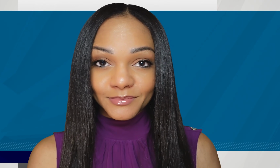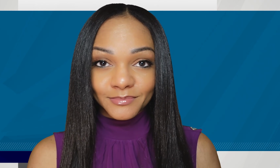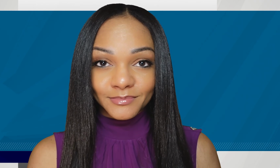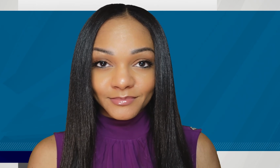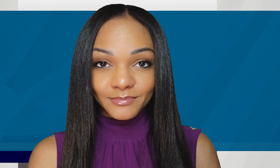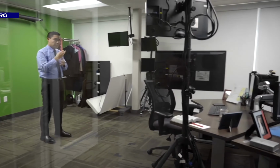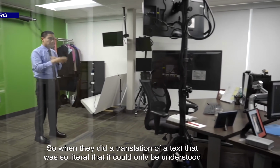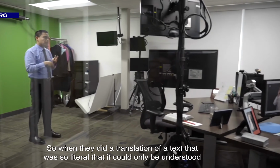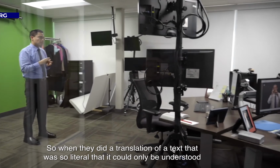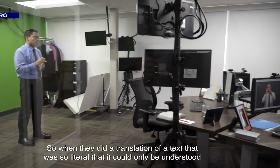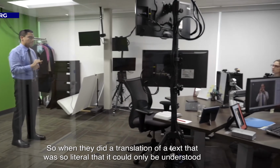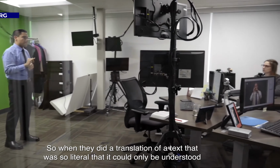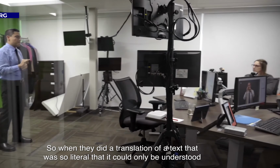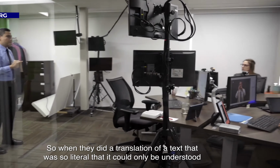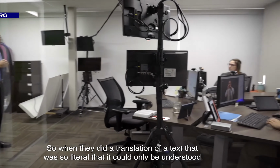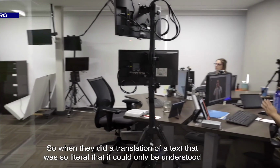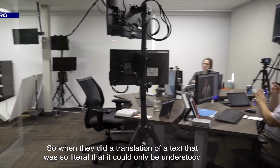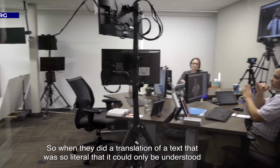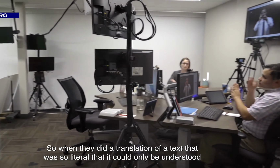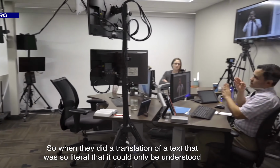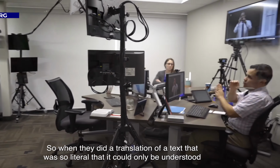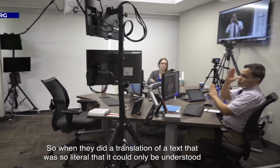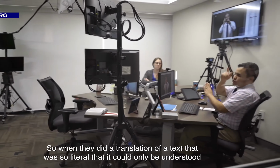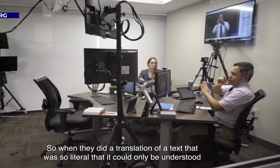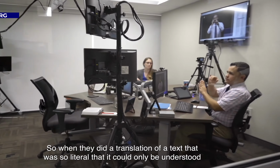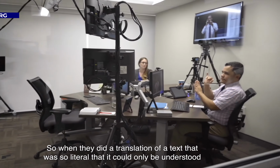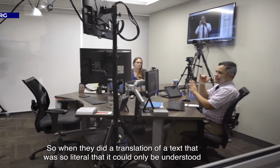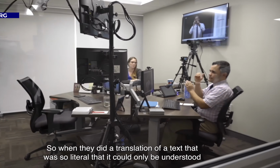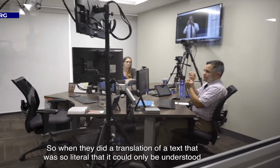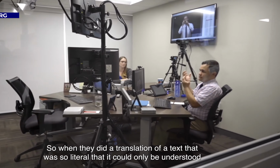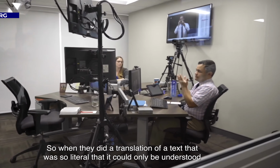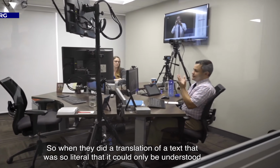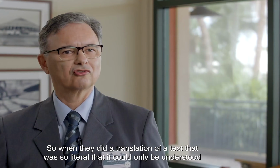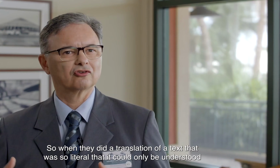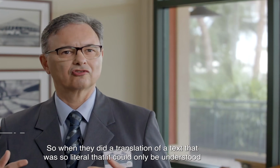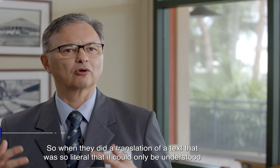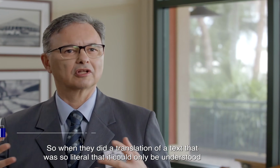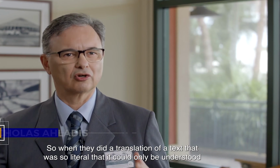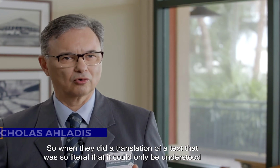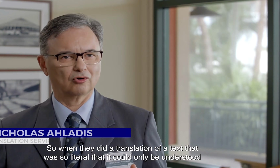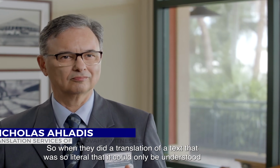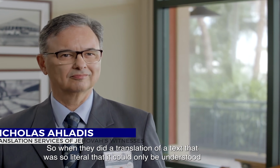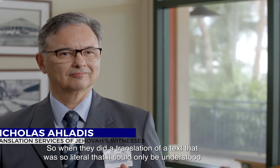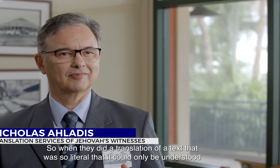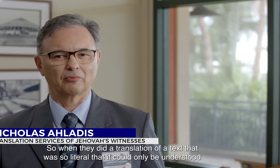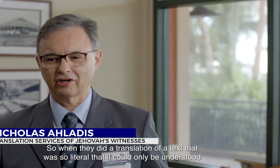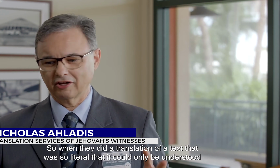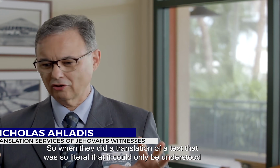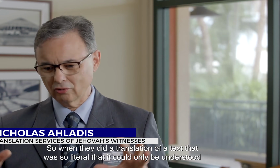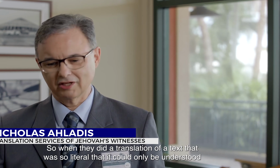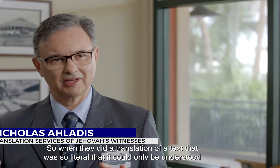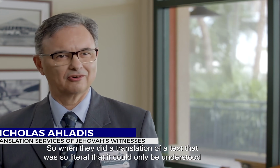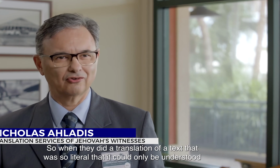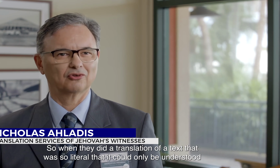viewer. So when they did a translation of a text that was so literal that